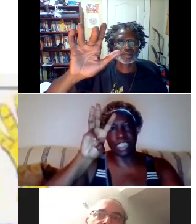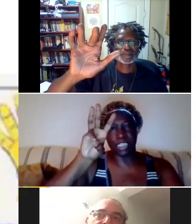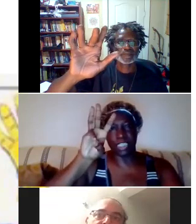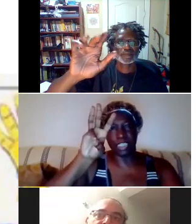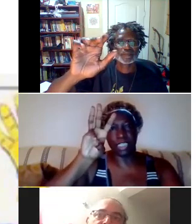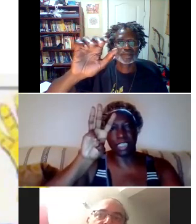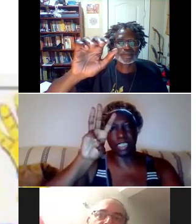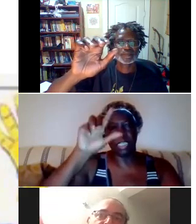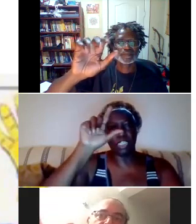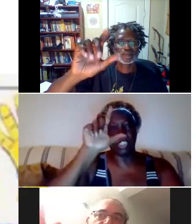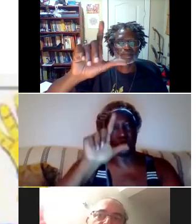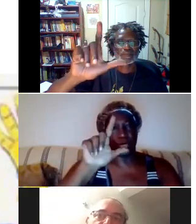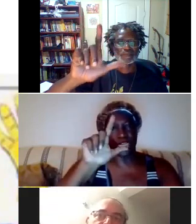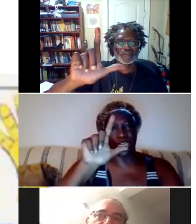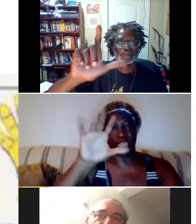26,